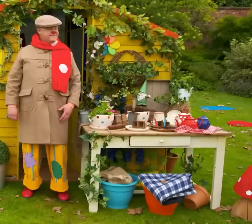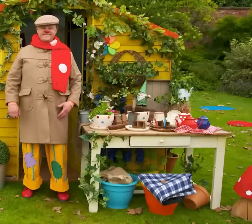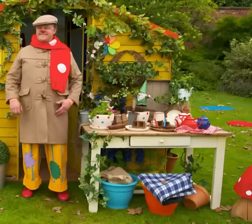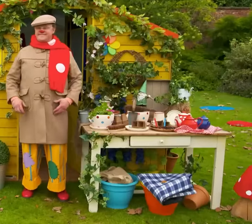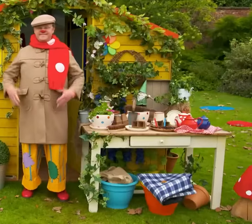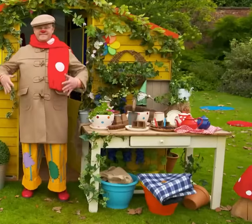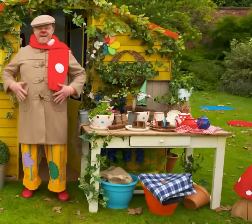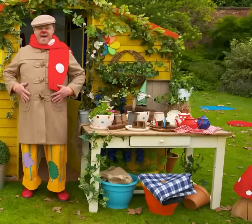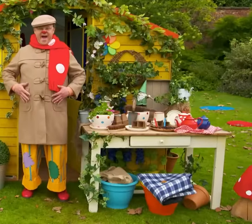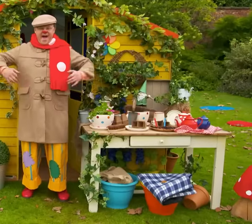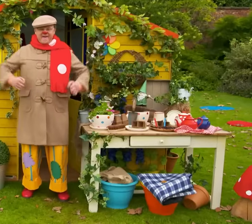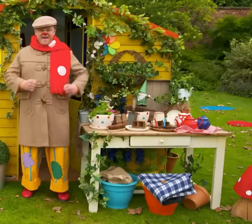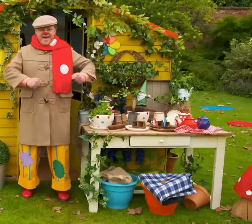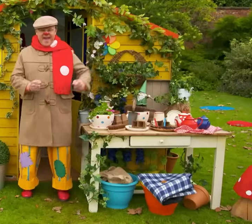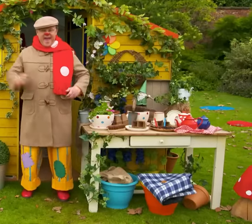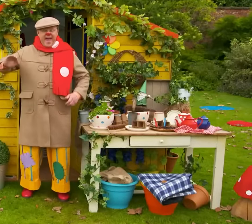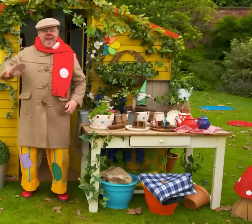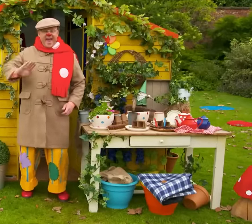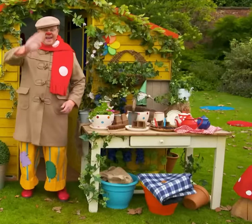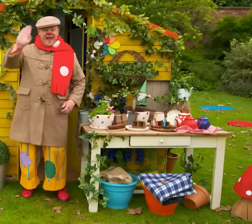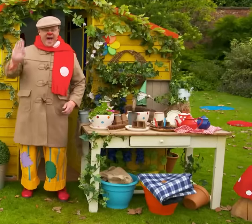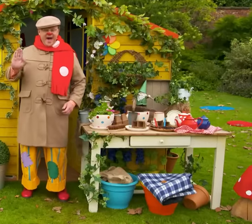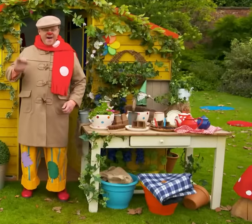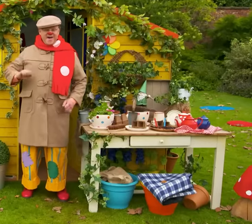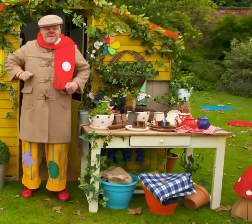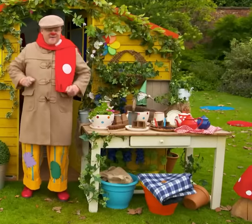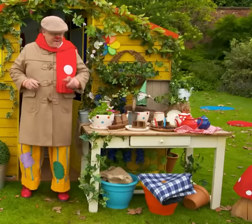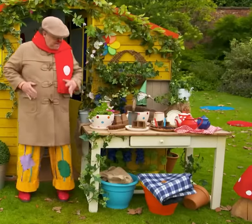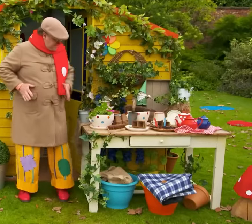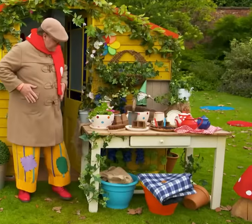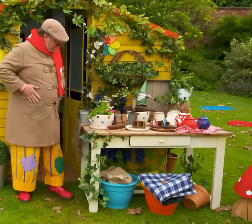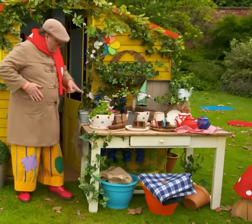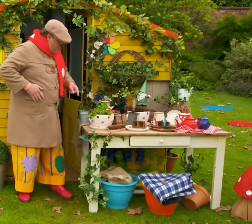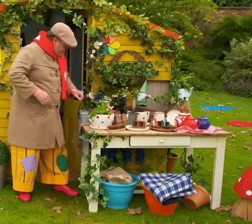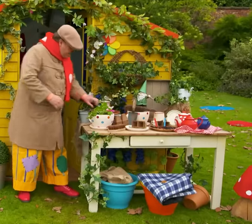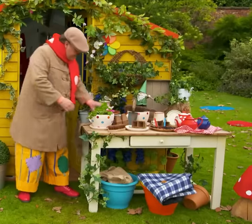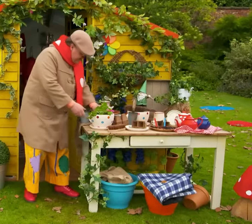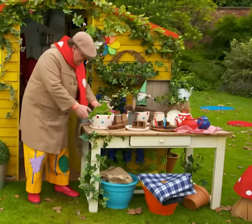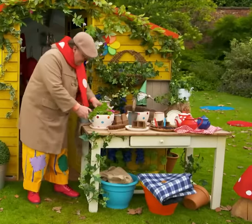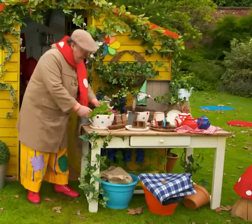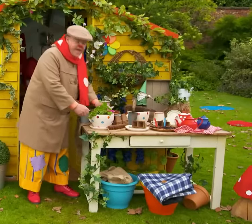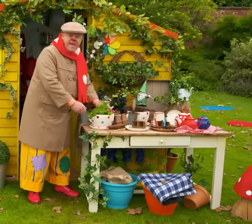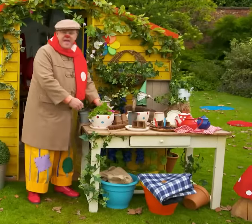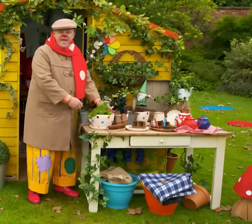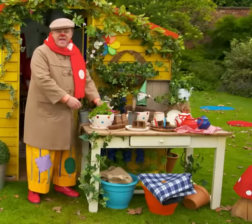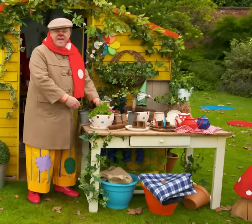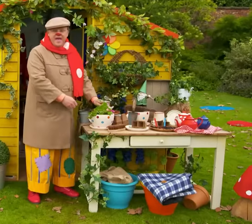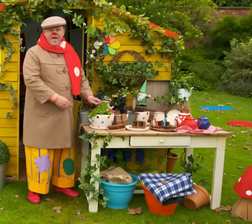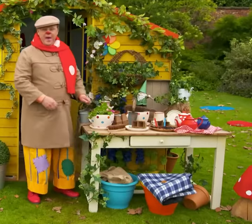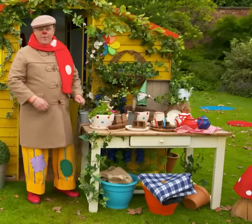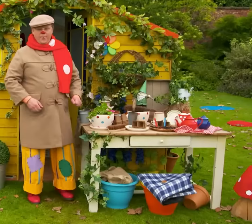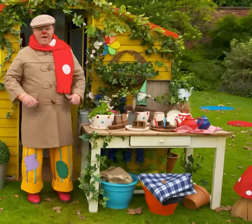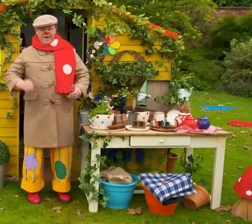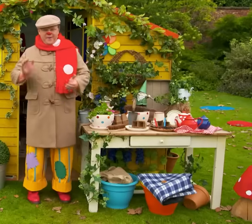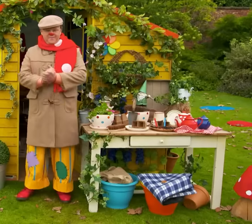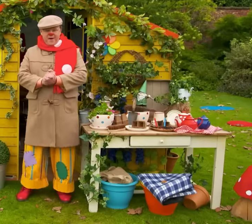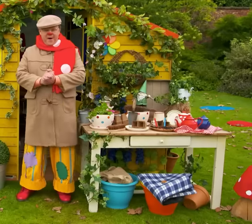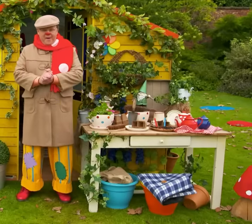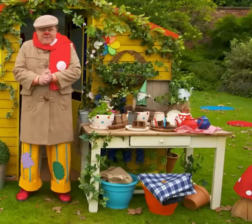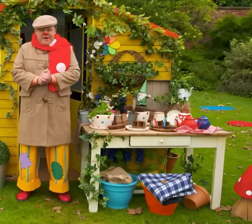Hello, Grandad Tumble. Hello. What are you doing today, Grandad Tumble? Well, I'm going